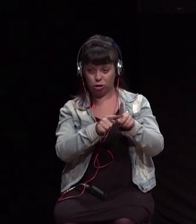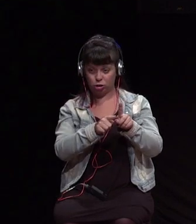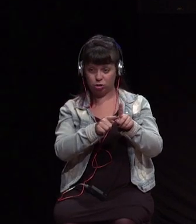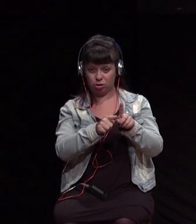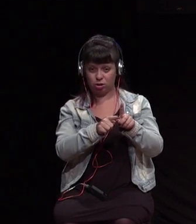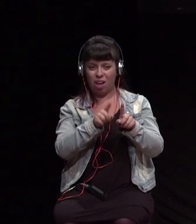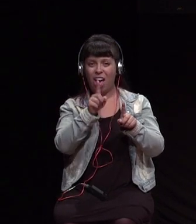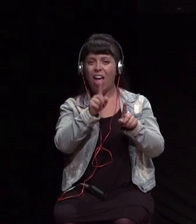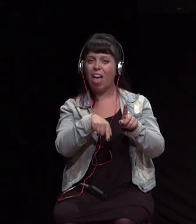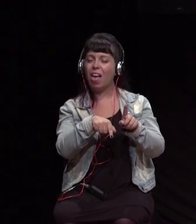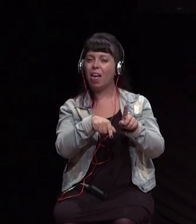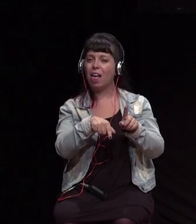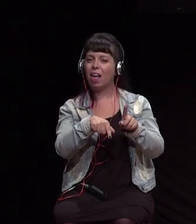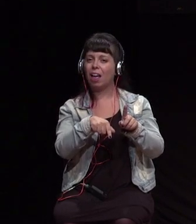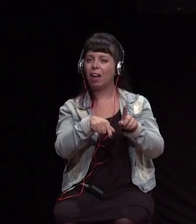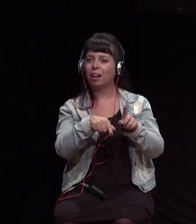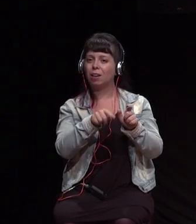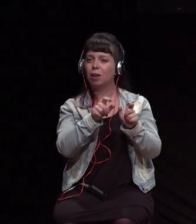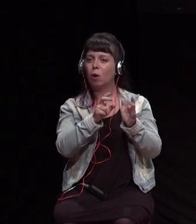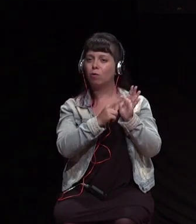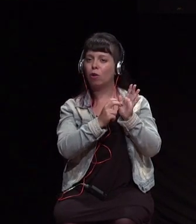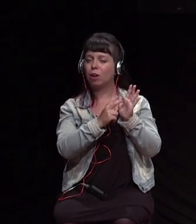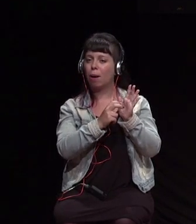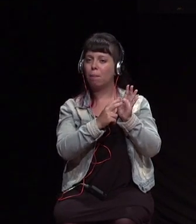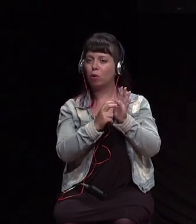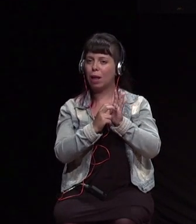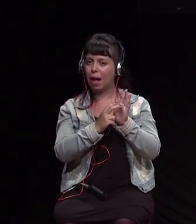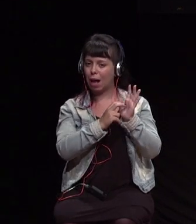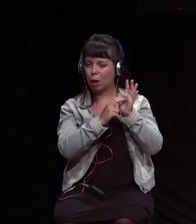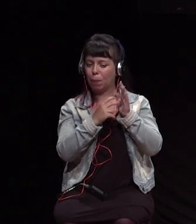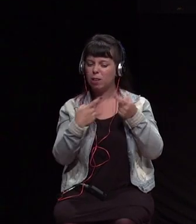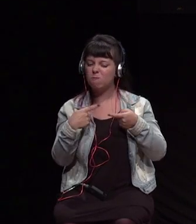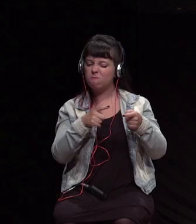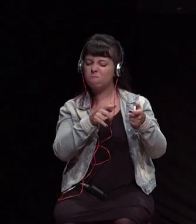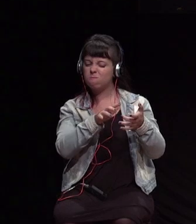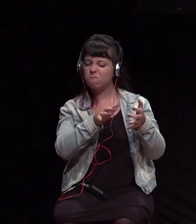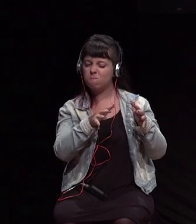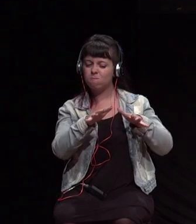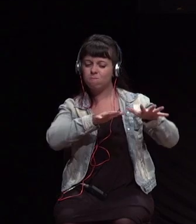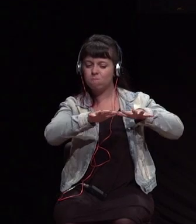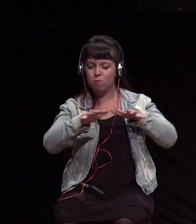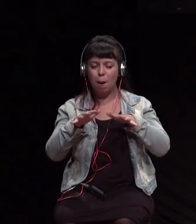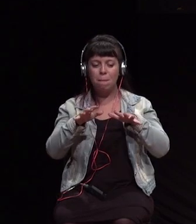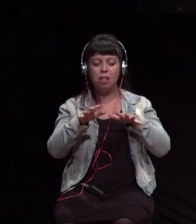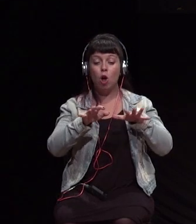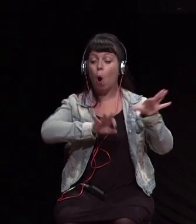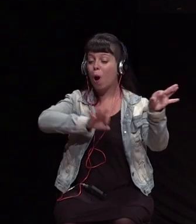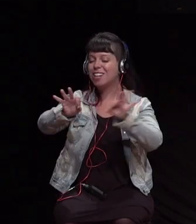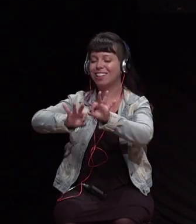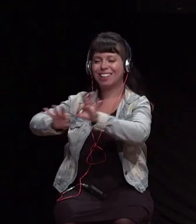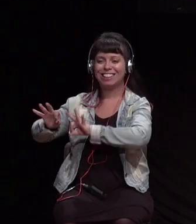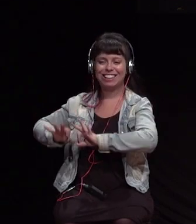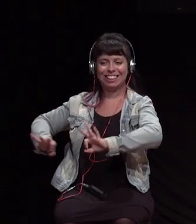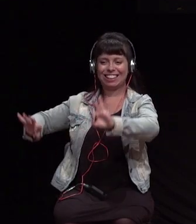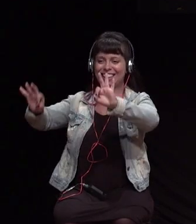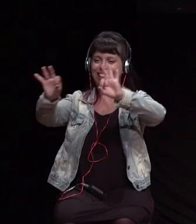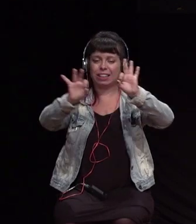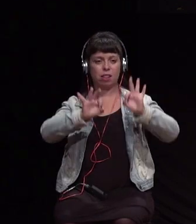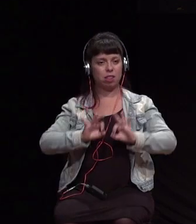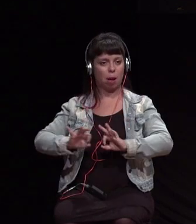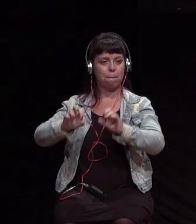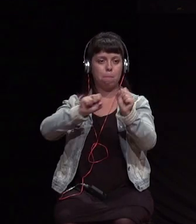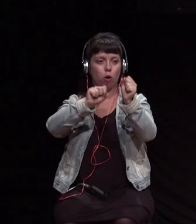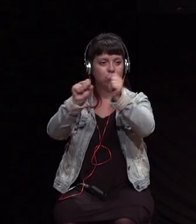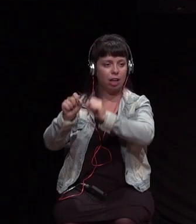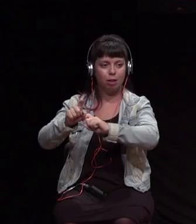a redistribution of resources and power to those who don't have it.